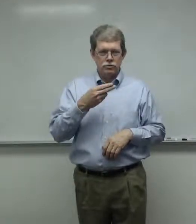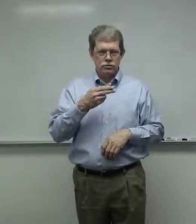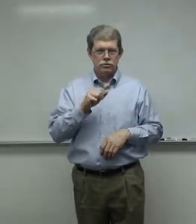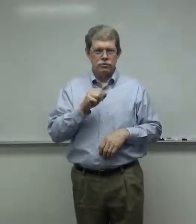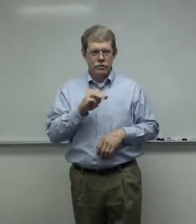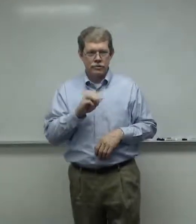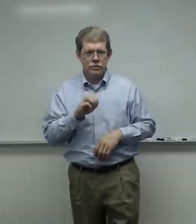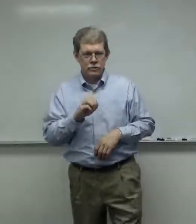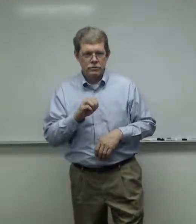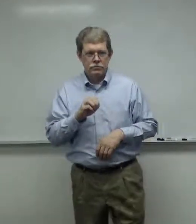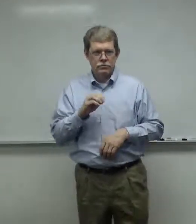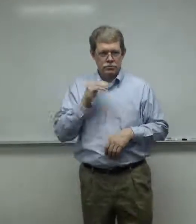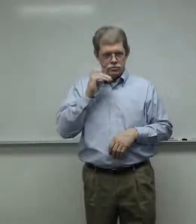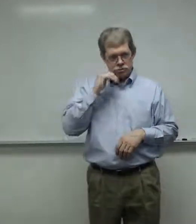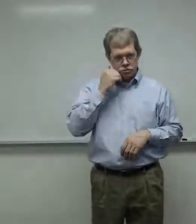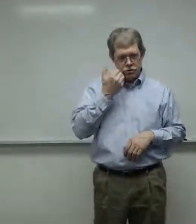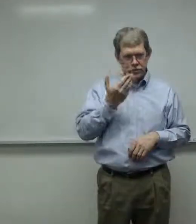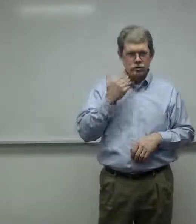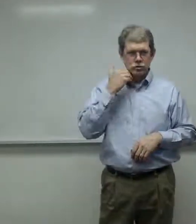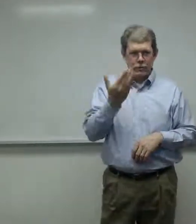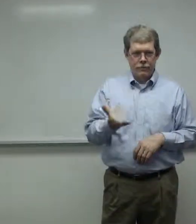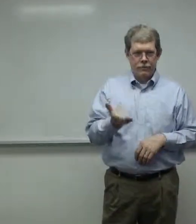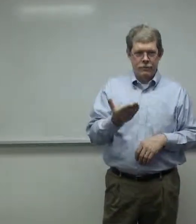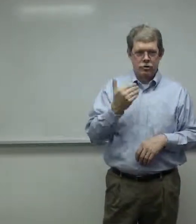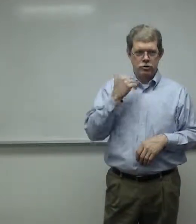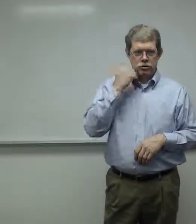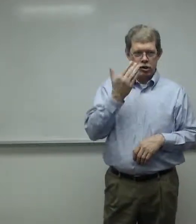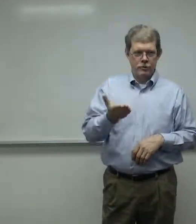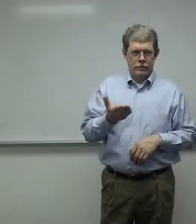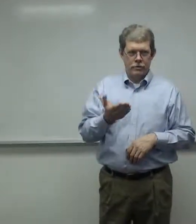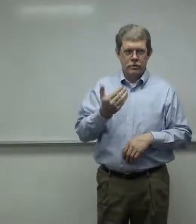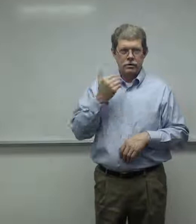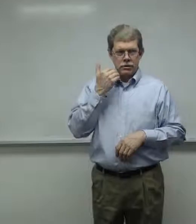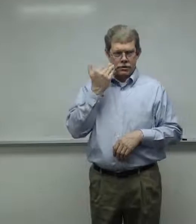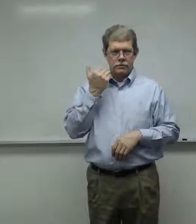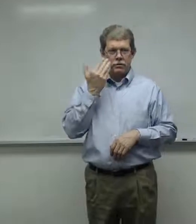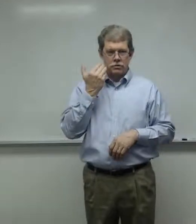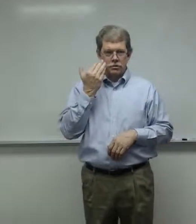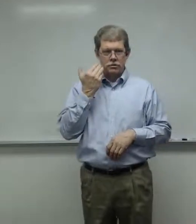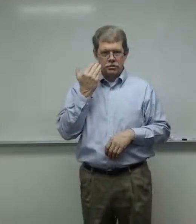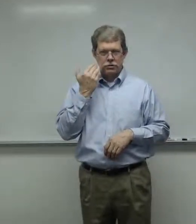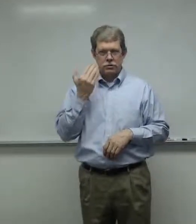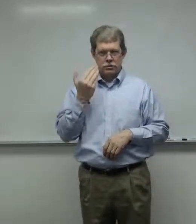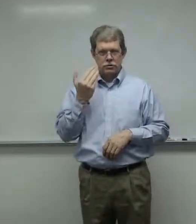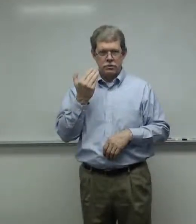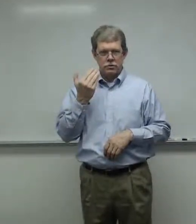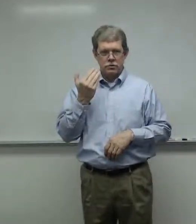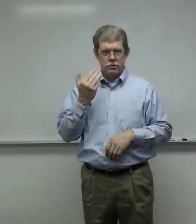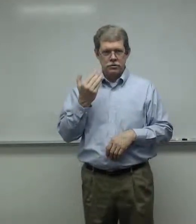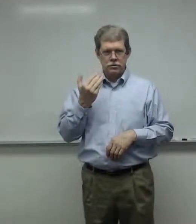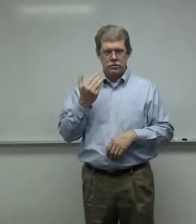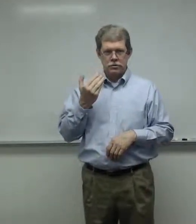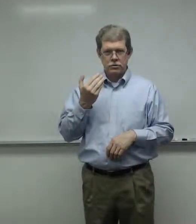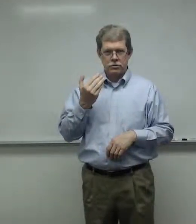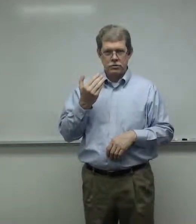Shame. Slow, shy. And if you do just fingertips, that's